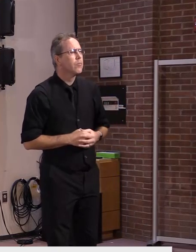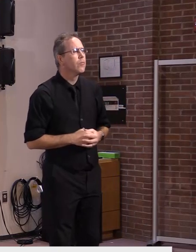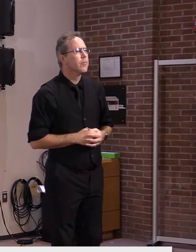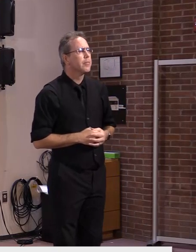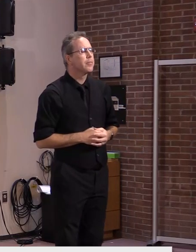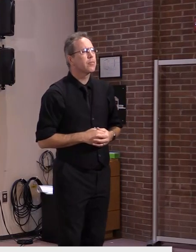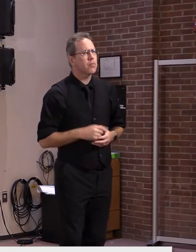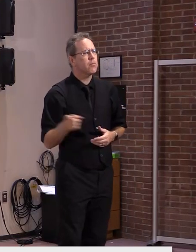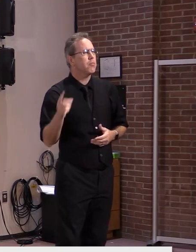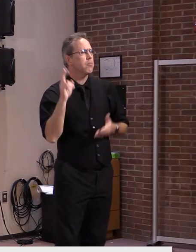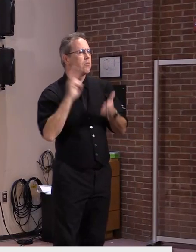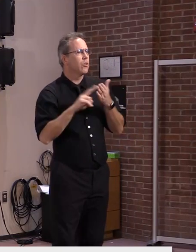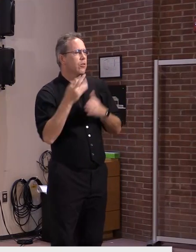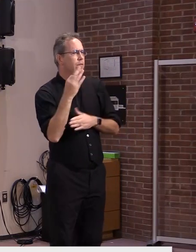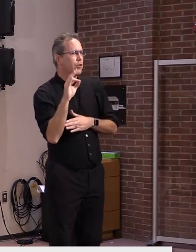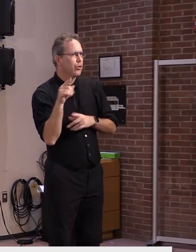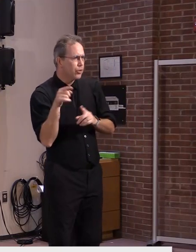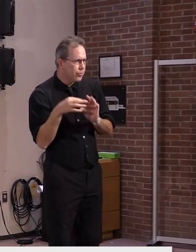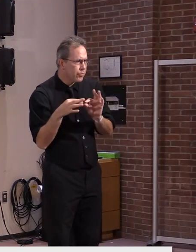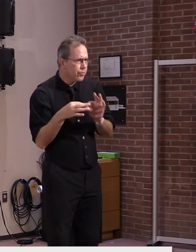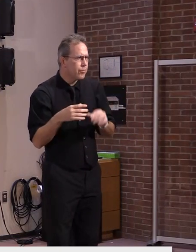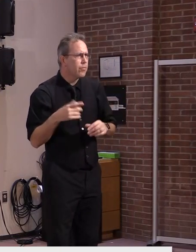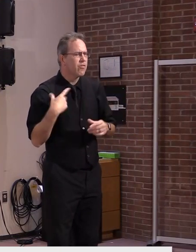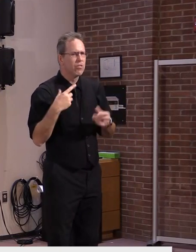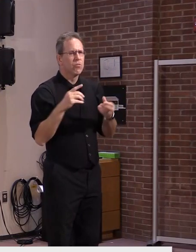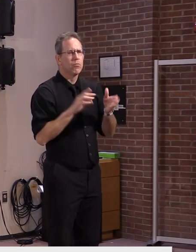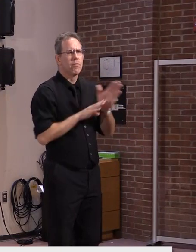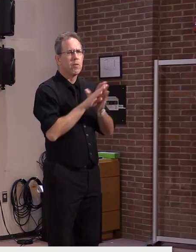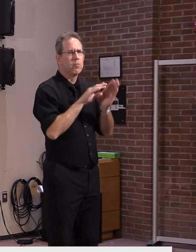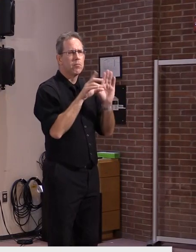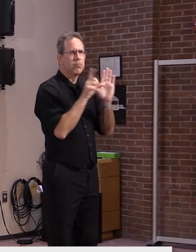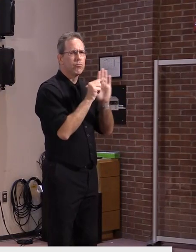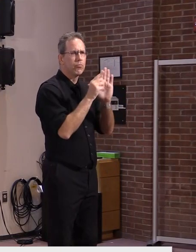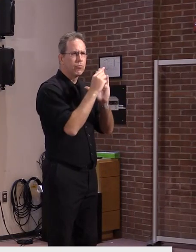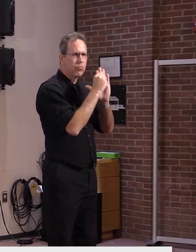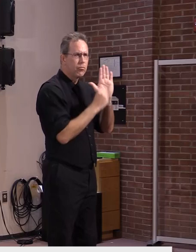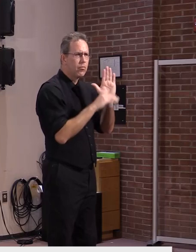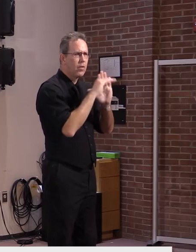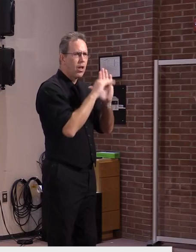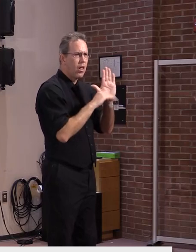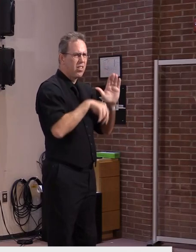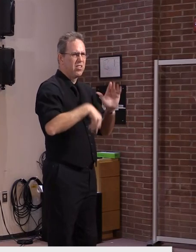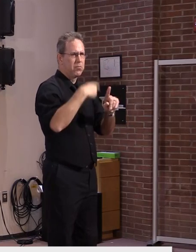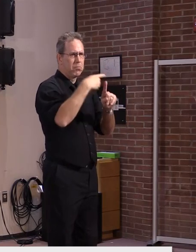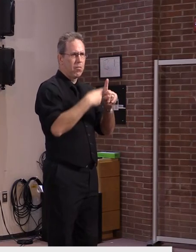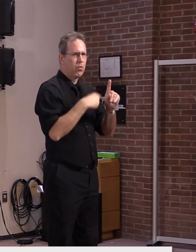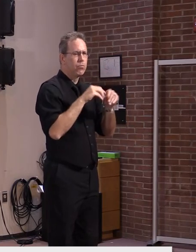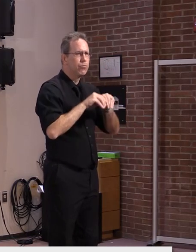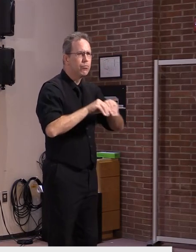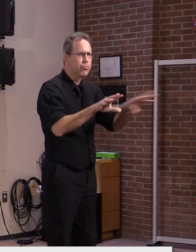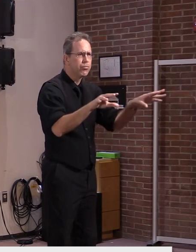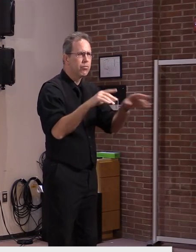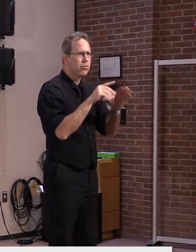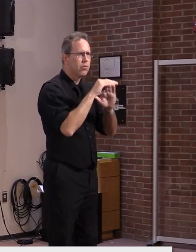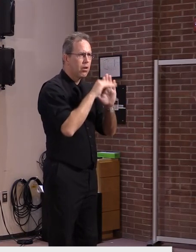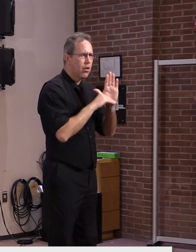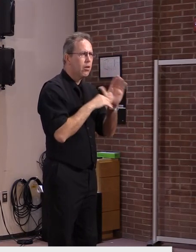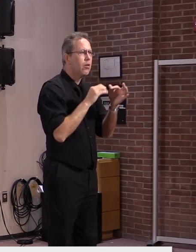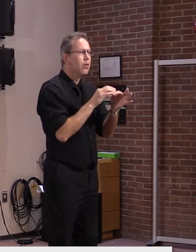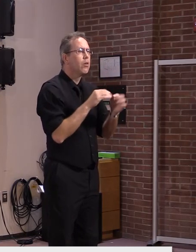to produce some recommendations on winter sports for this month. Actually, Secretary Moore and I are meeting this afternoon on that.